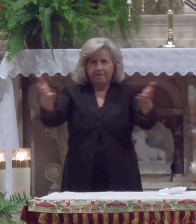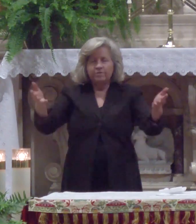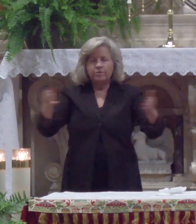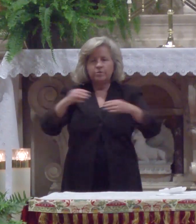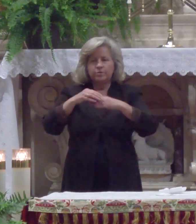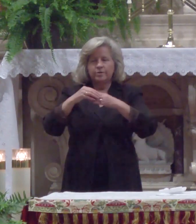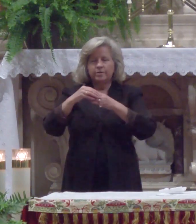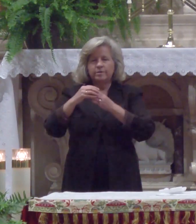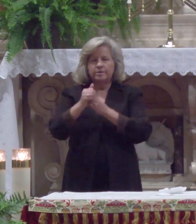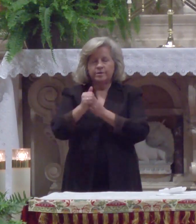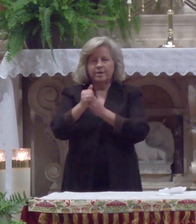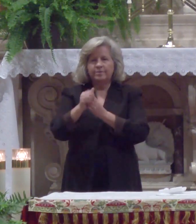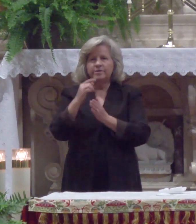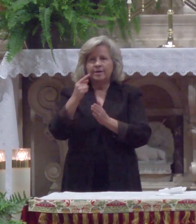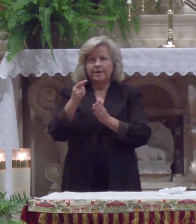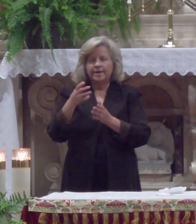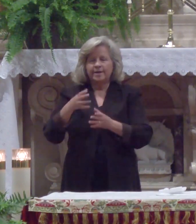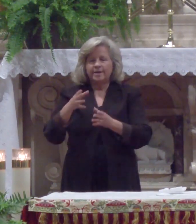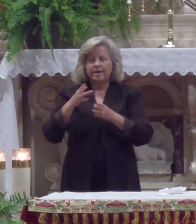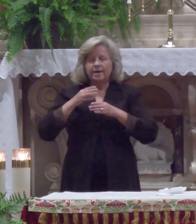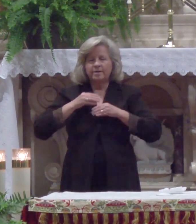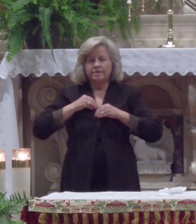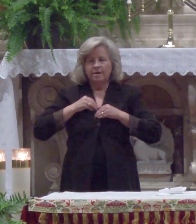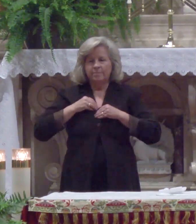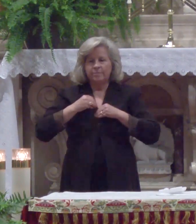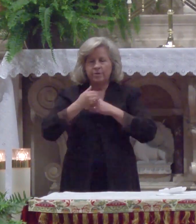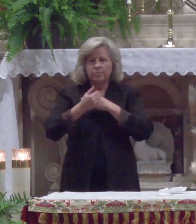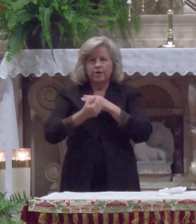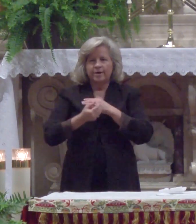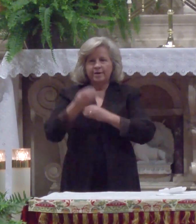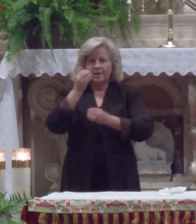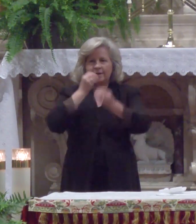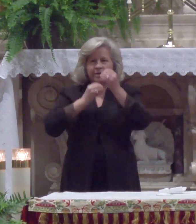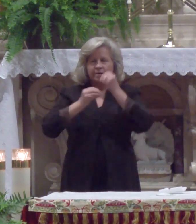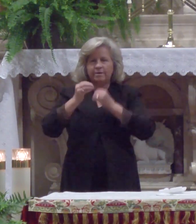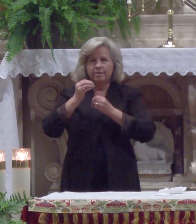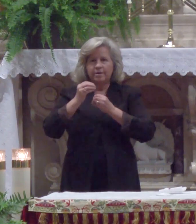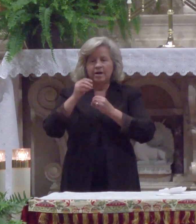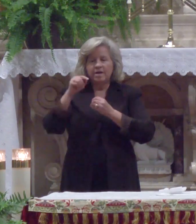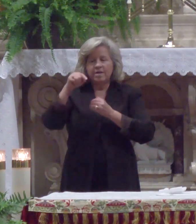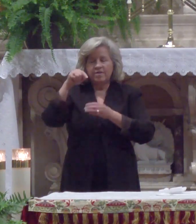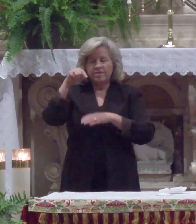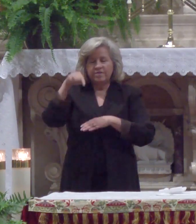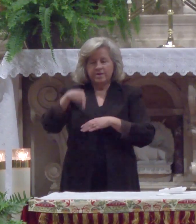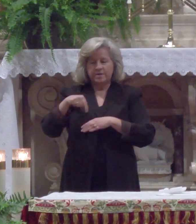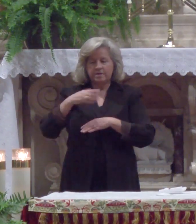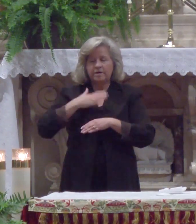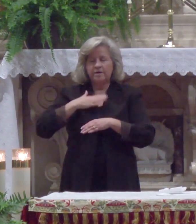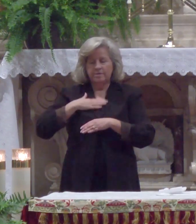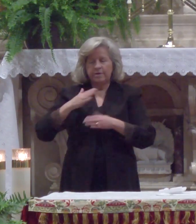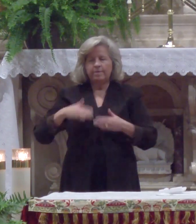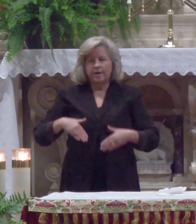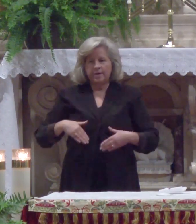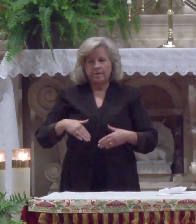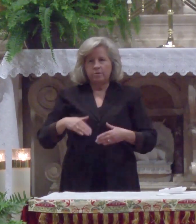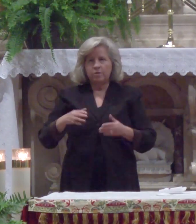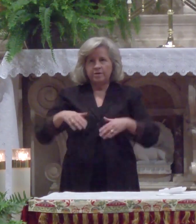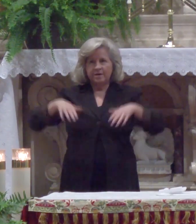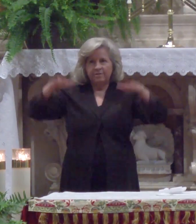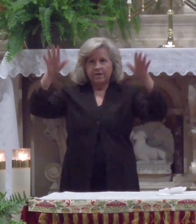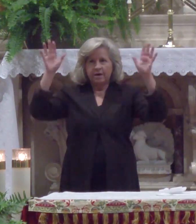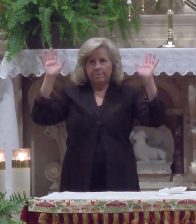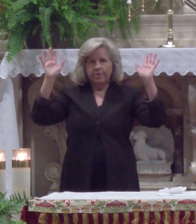disciples, saying, "Take this, all of you, and eat of it, for this is my body, which will be given